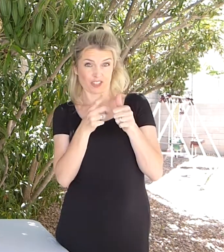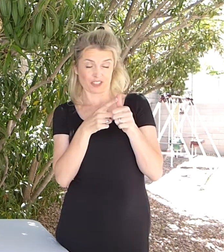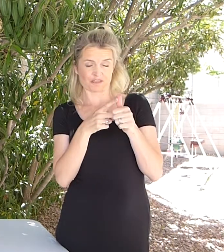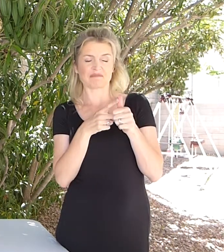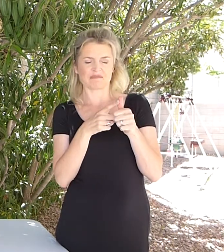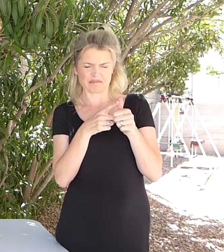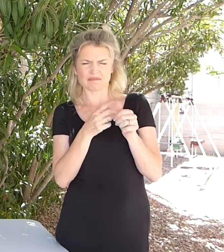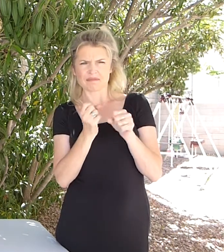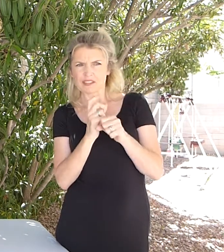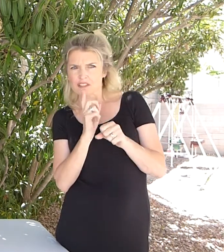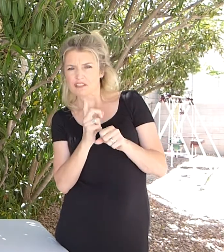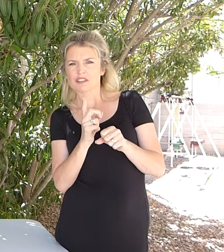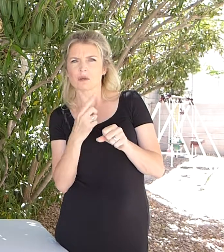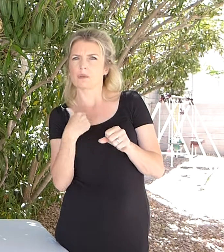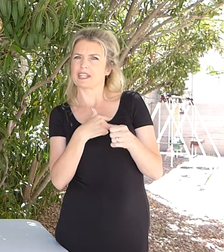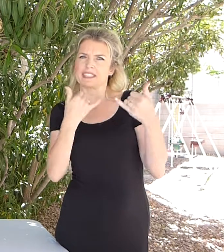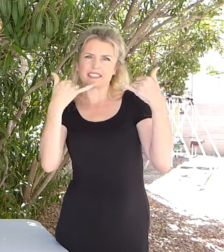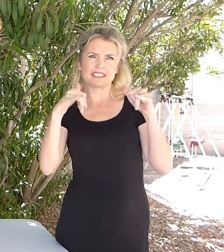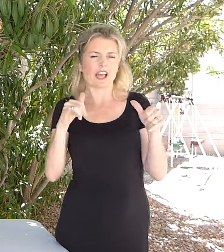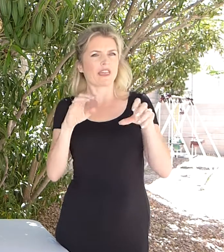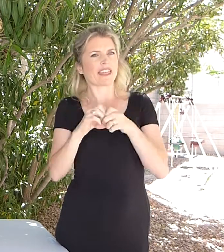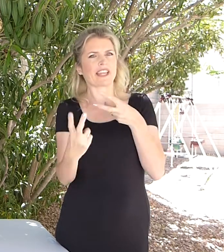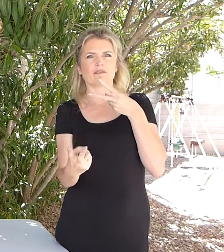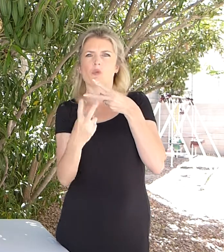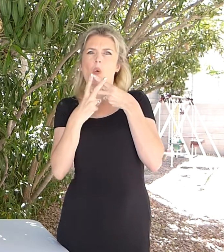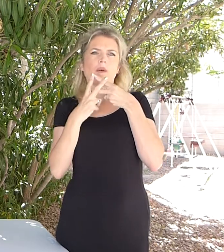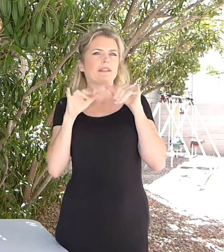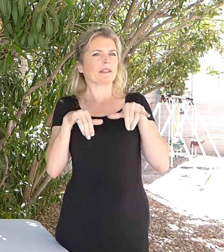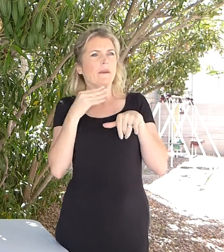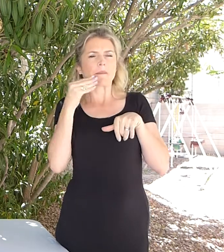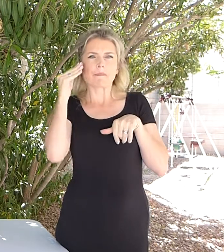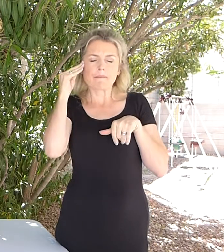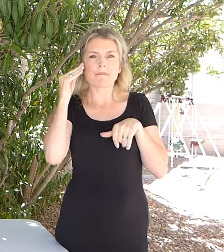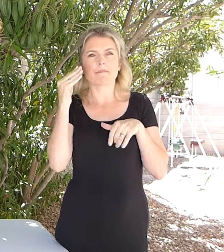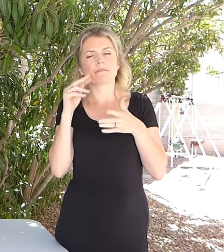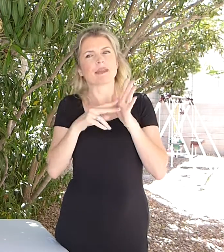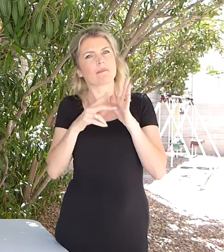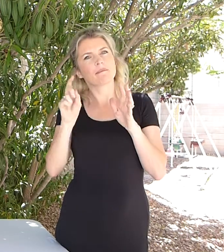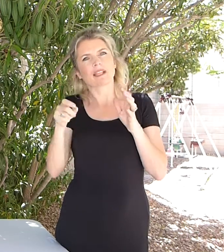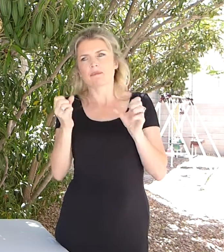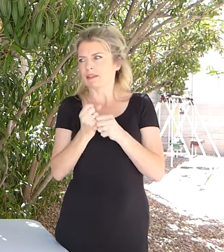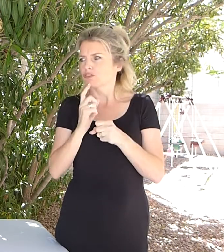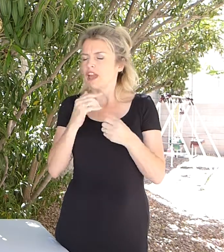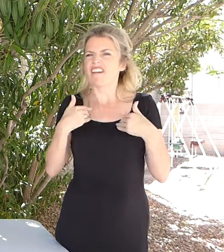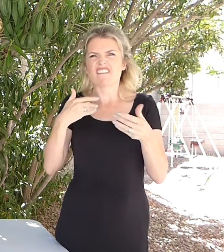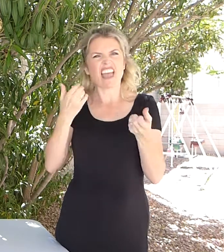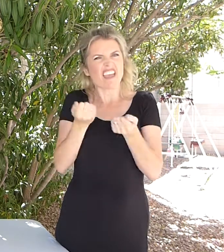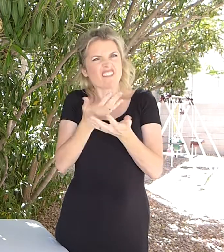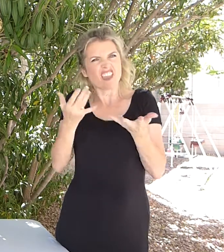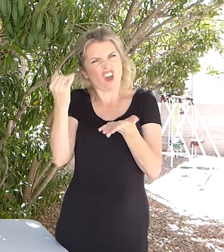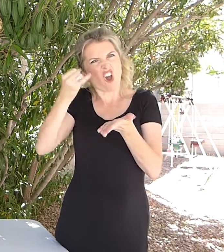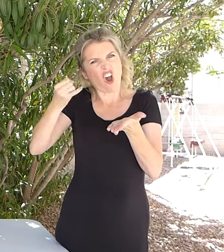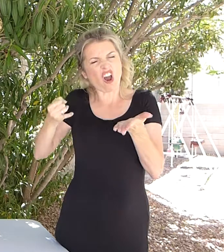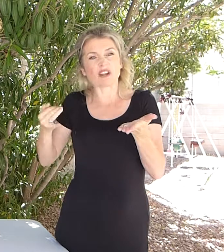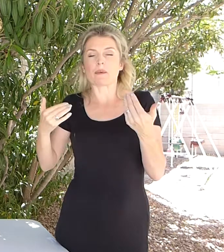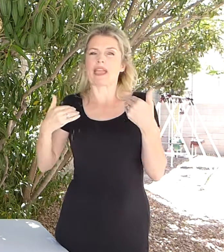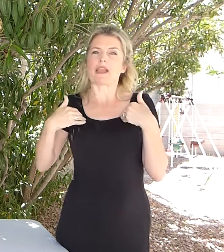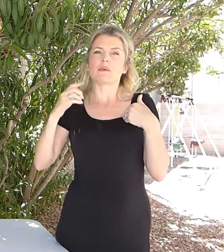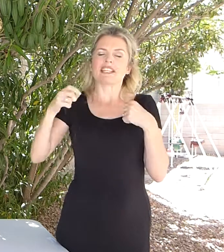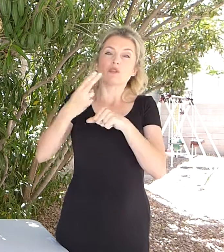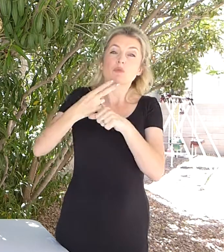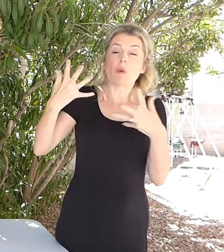sure, since we're still in our quarantine mode, that we use materials that everyone has. So today, we have some